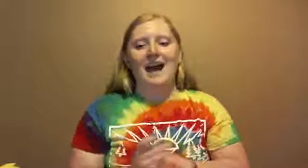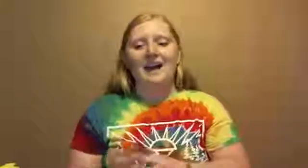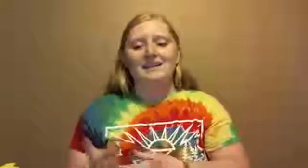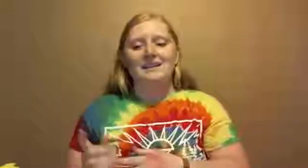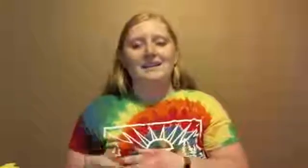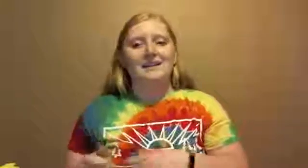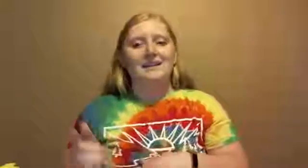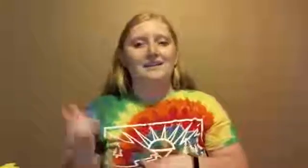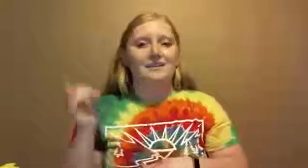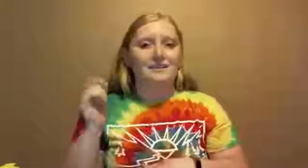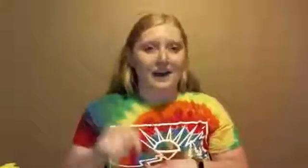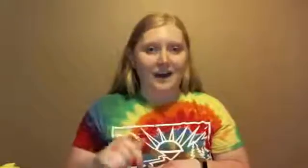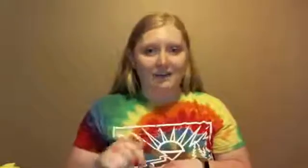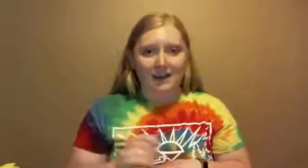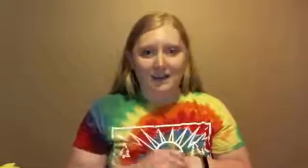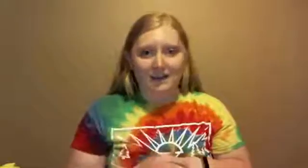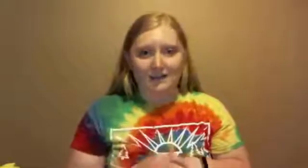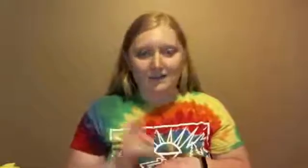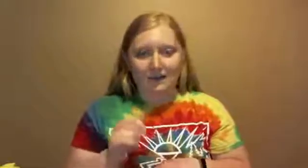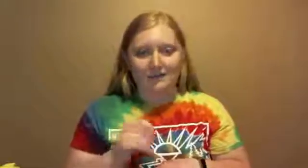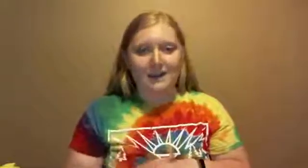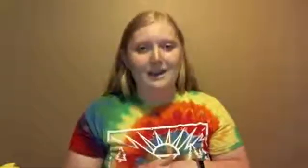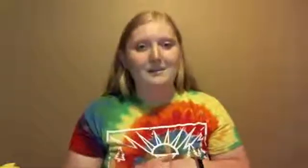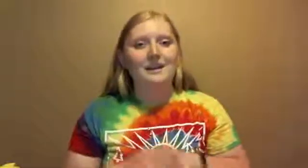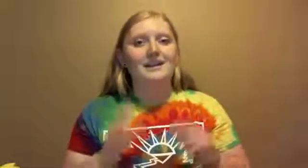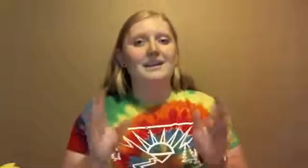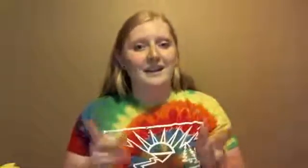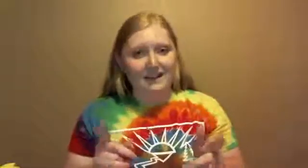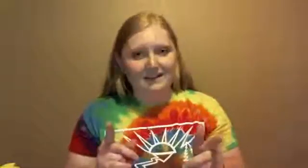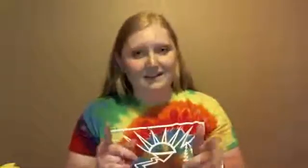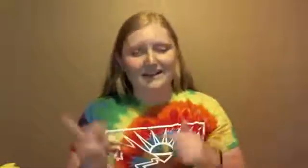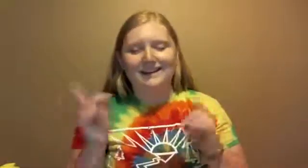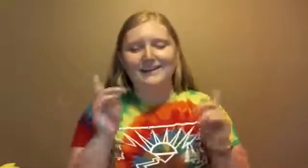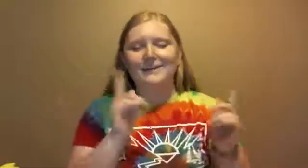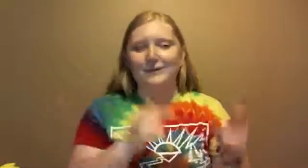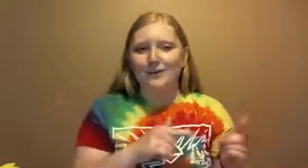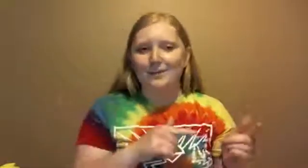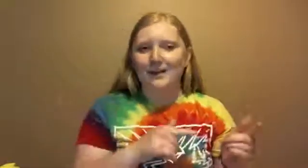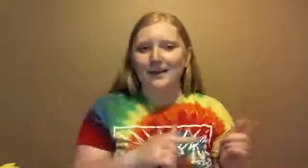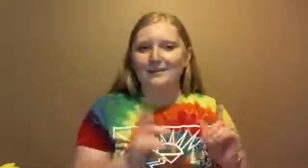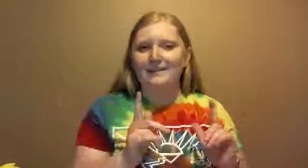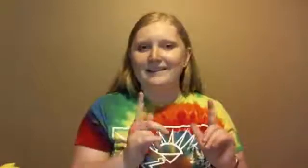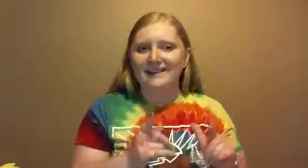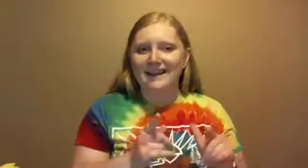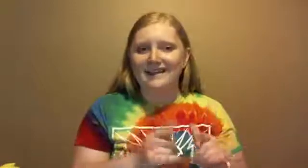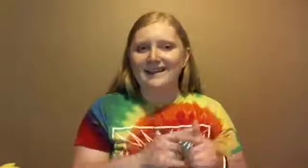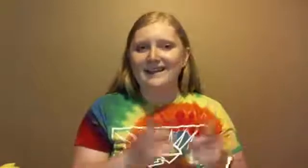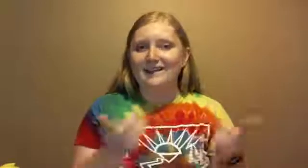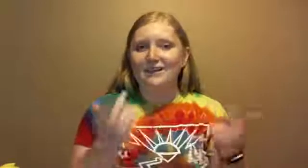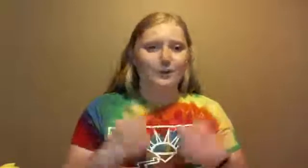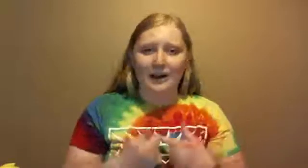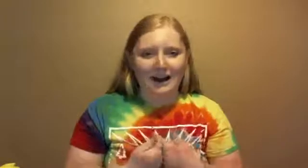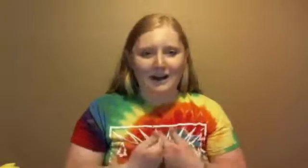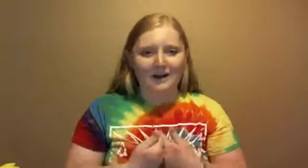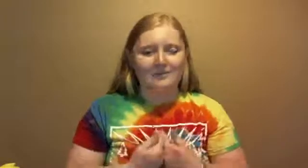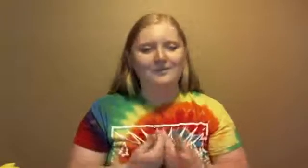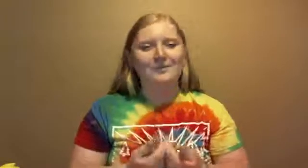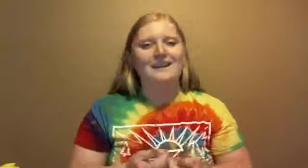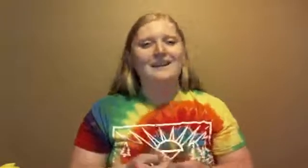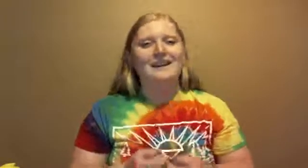at 5 p.m. EST, 4 p.m. CST if you're where I am in